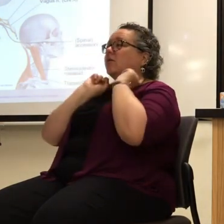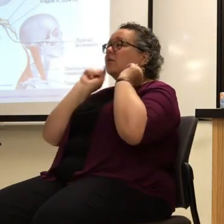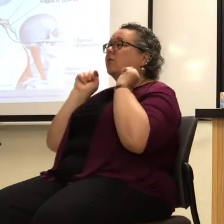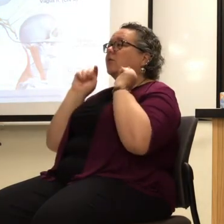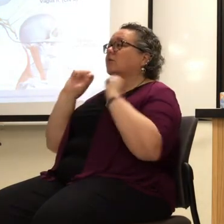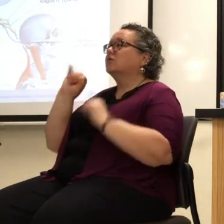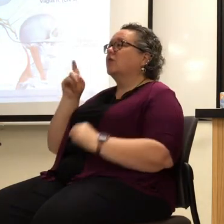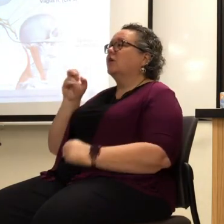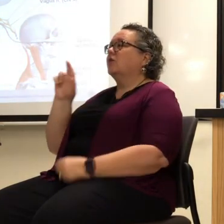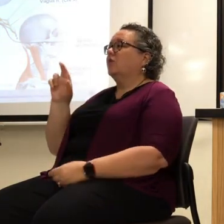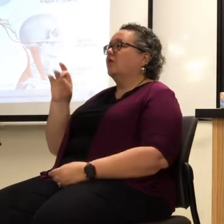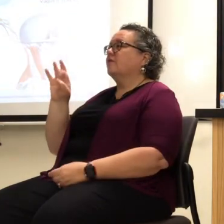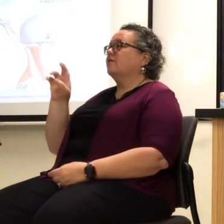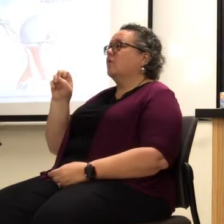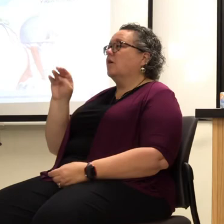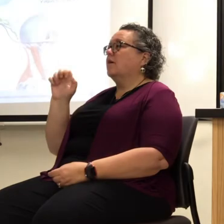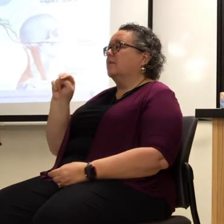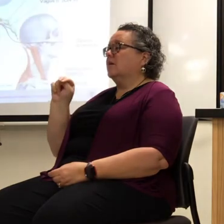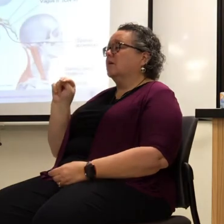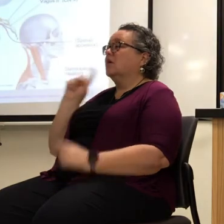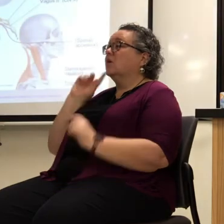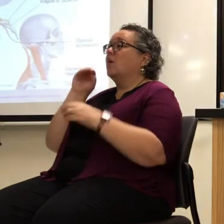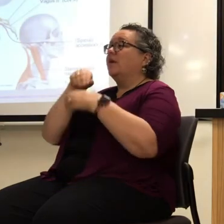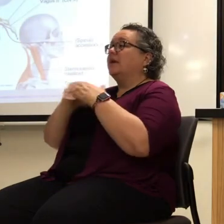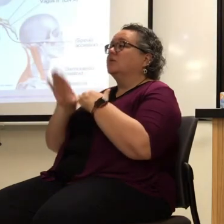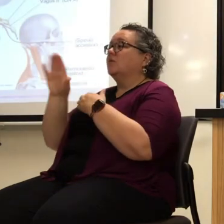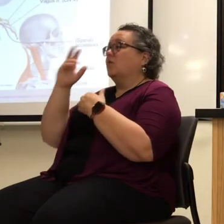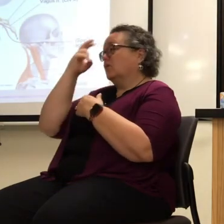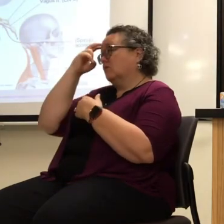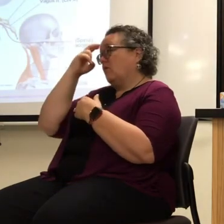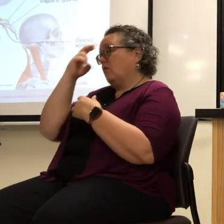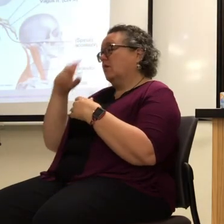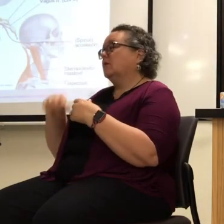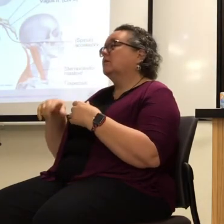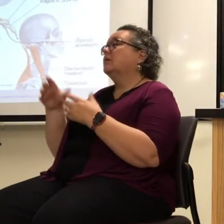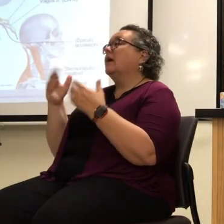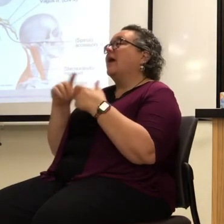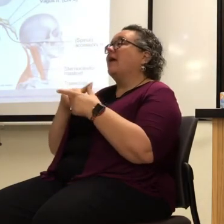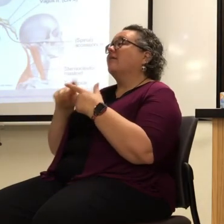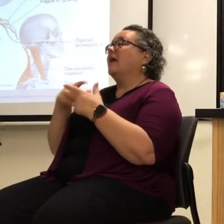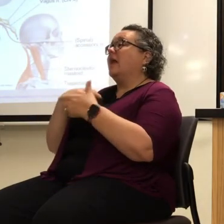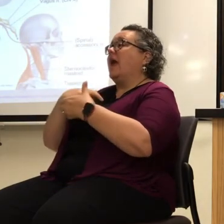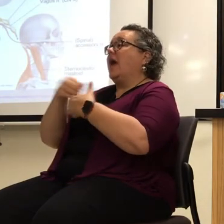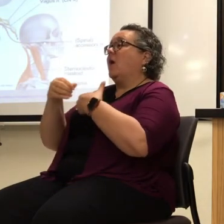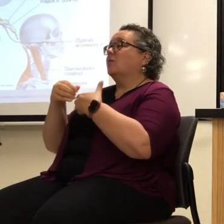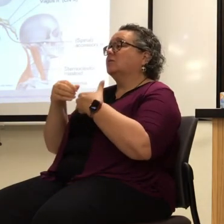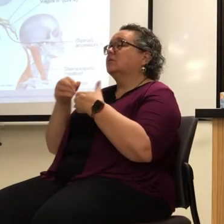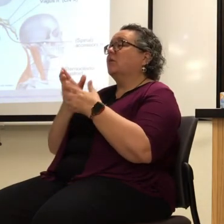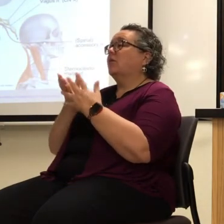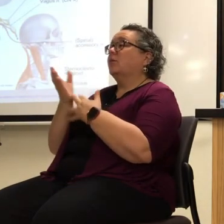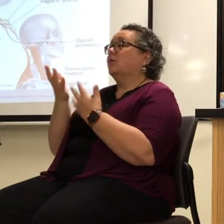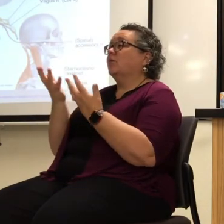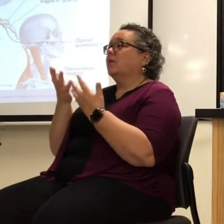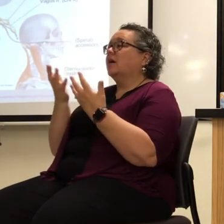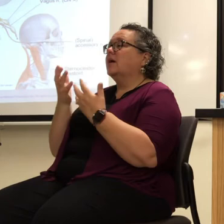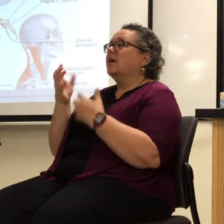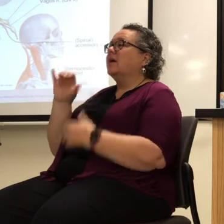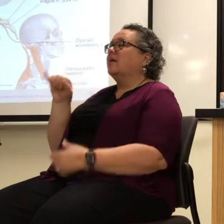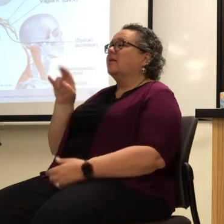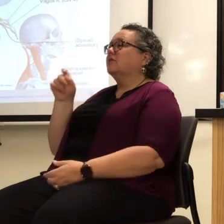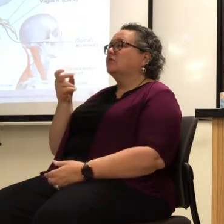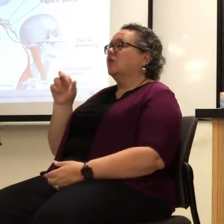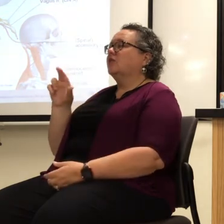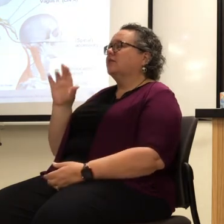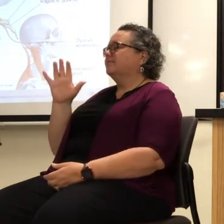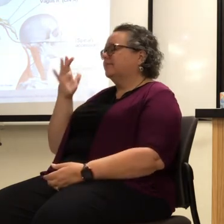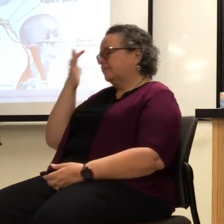foramen. It's gonna go into the skull, then it's gonna go out of the skull through the jugular.